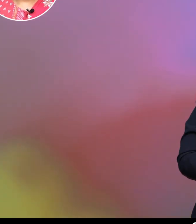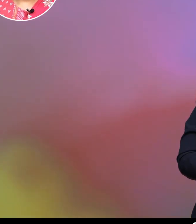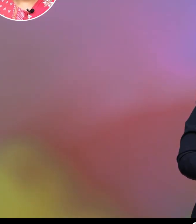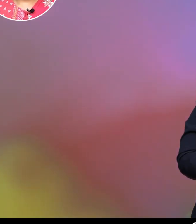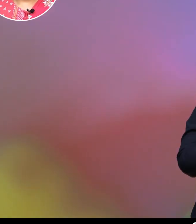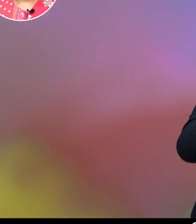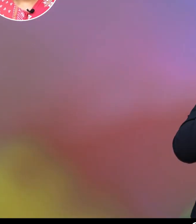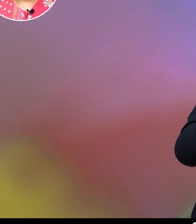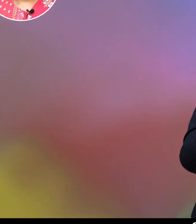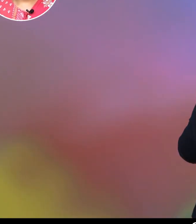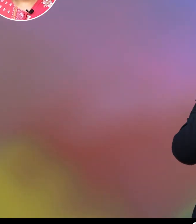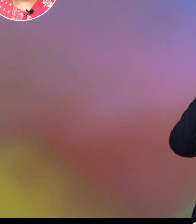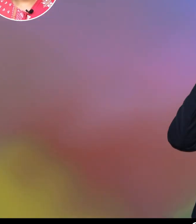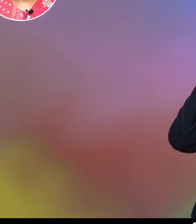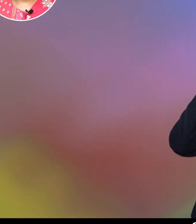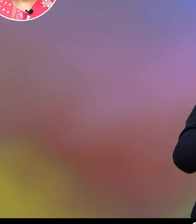another new topic,